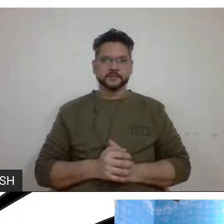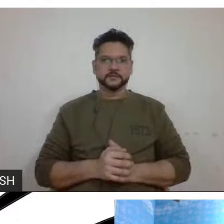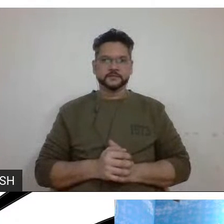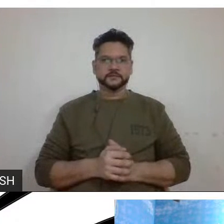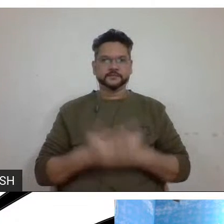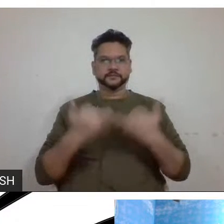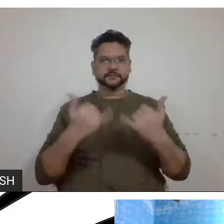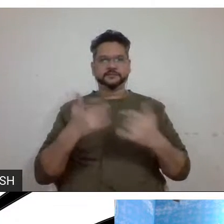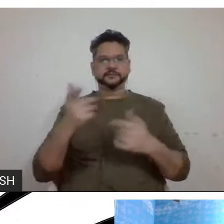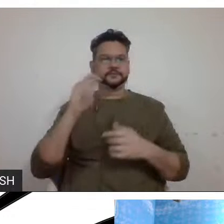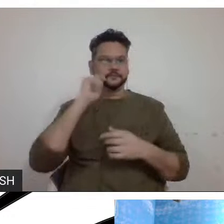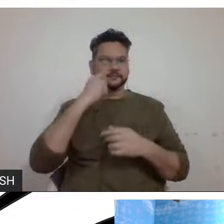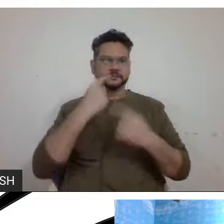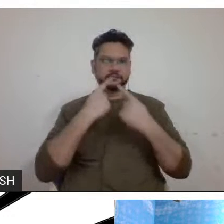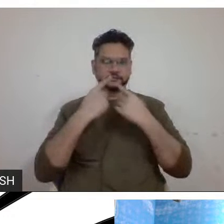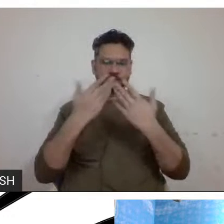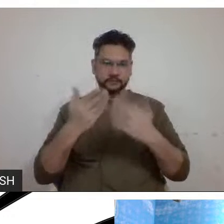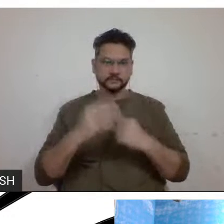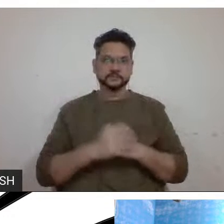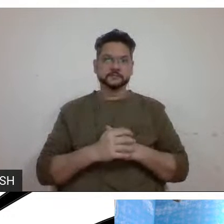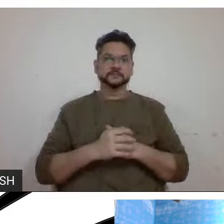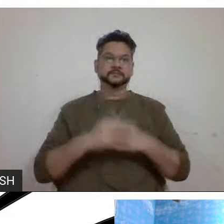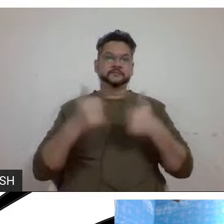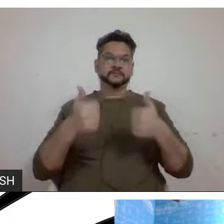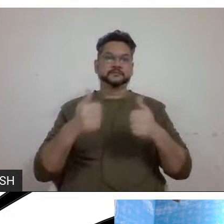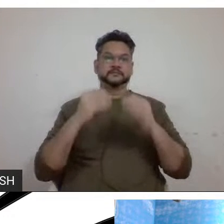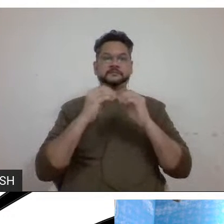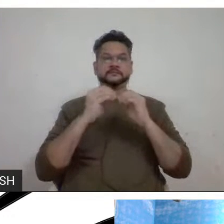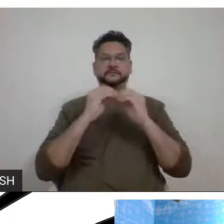Thank you so much, Bhavna ji. Am I audible?